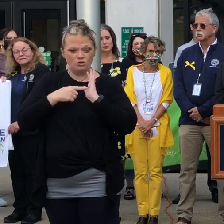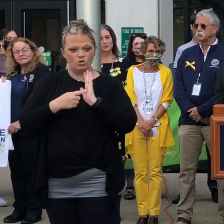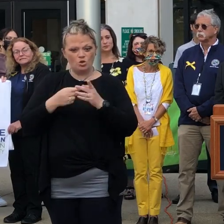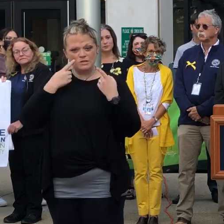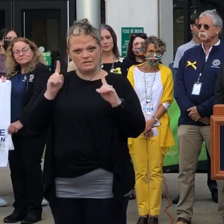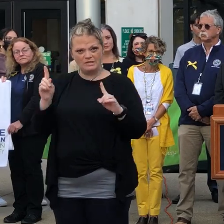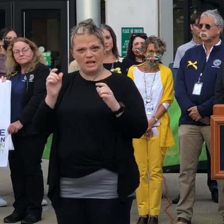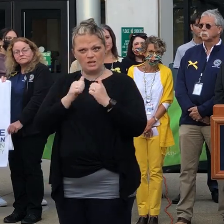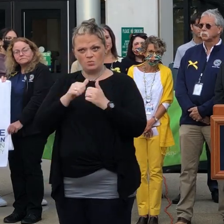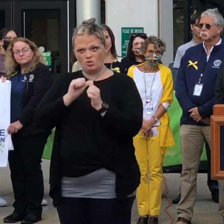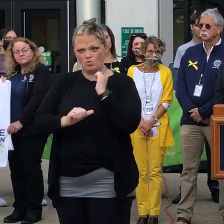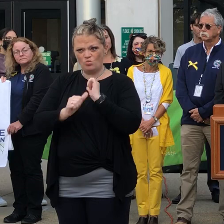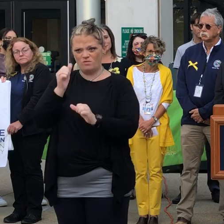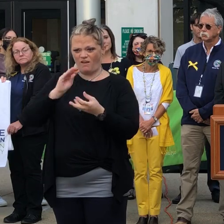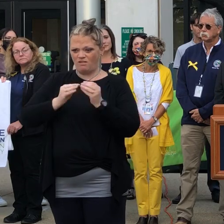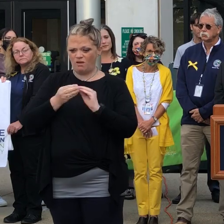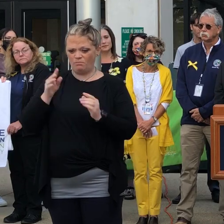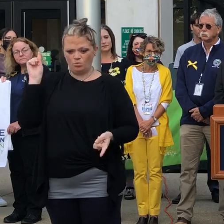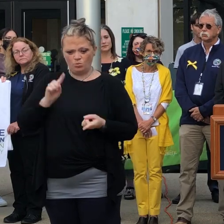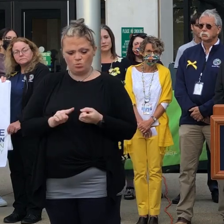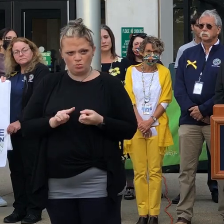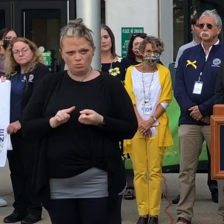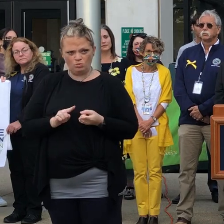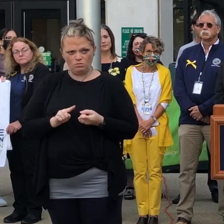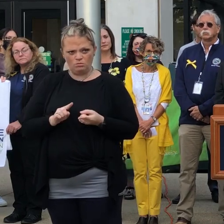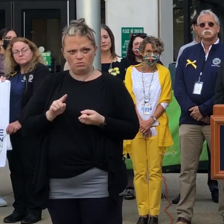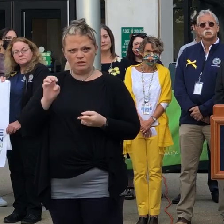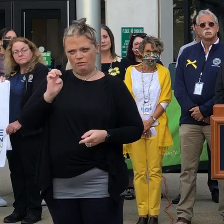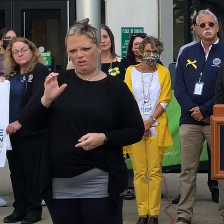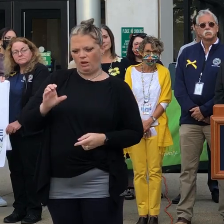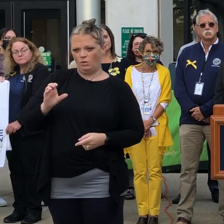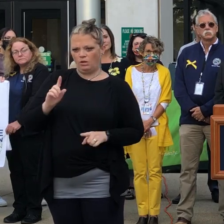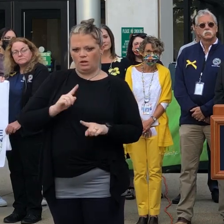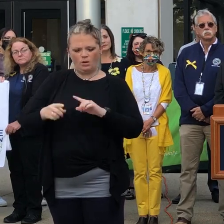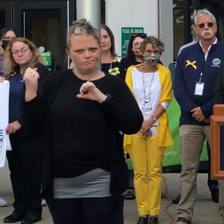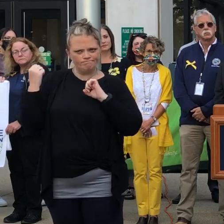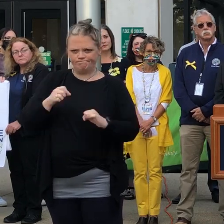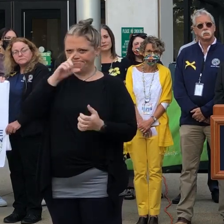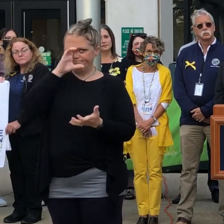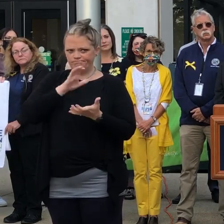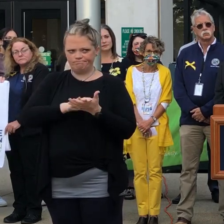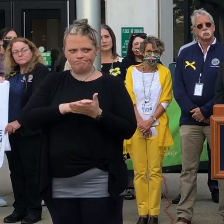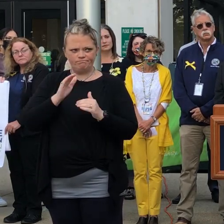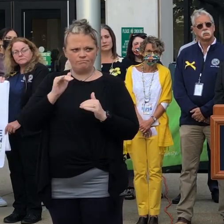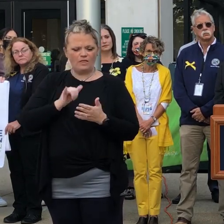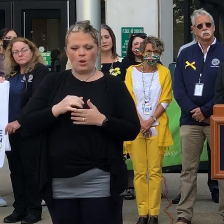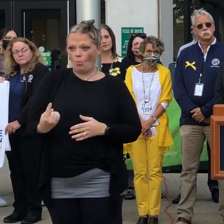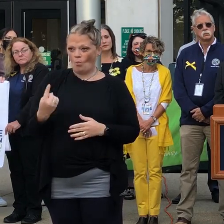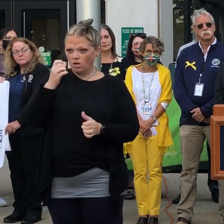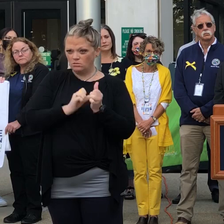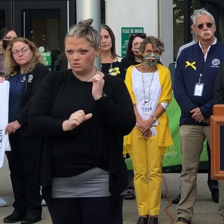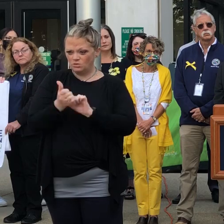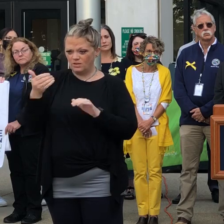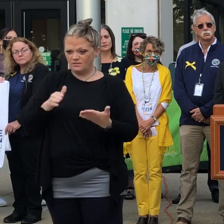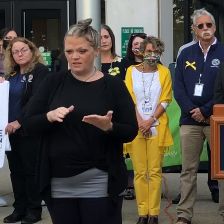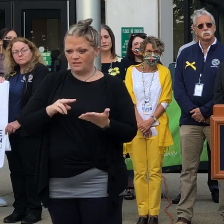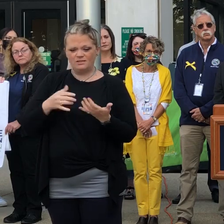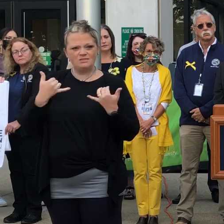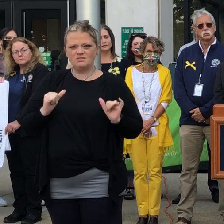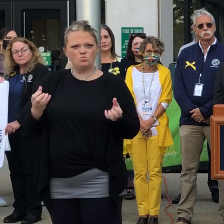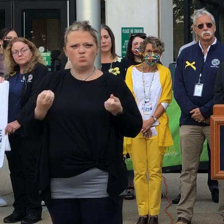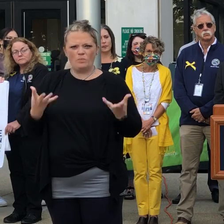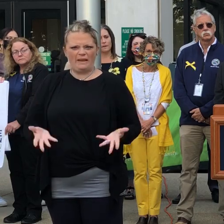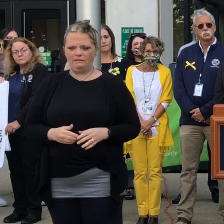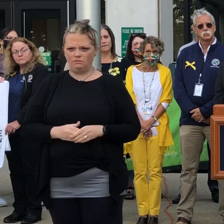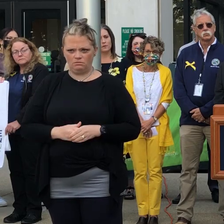suicide rate going down in Erie County, we firmly believe that even one suicide death is one too many,